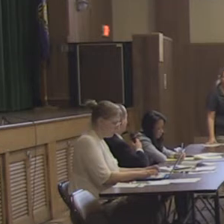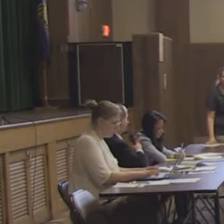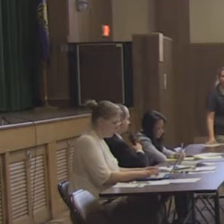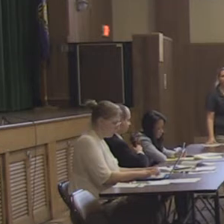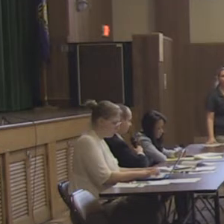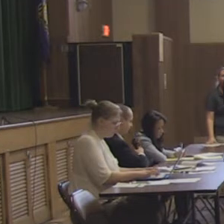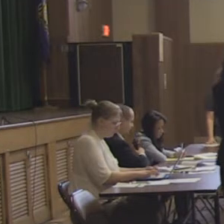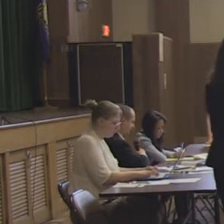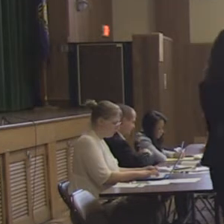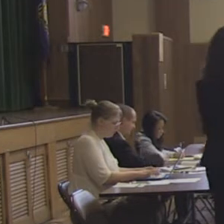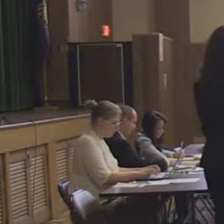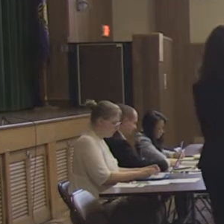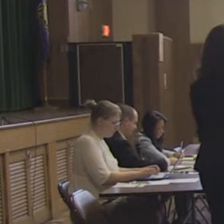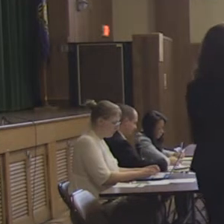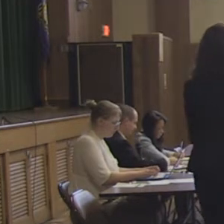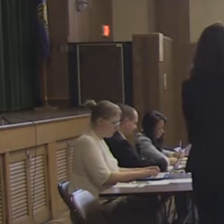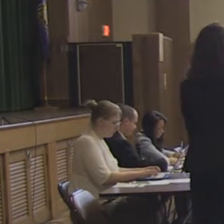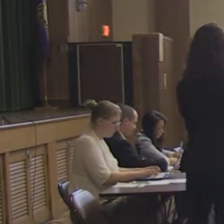Thank you very much. And